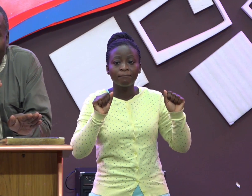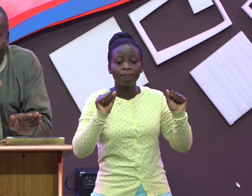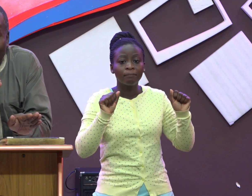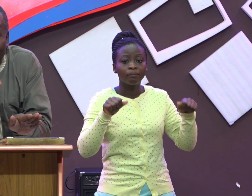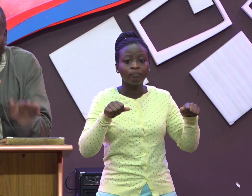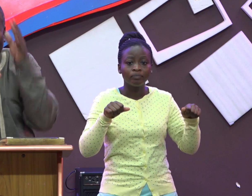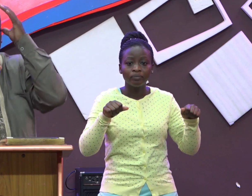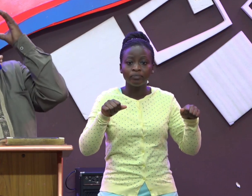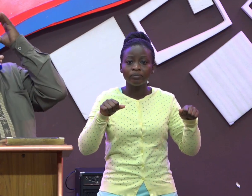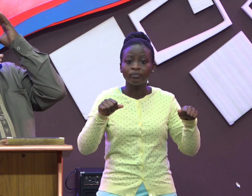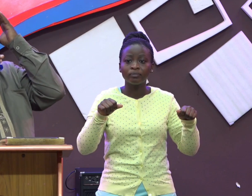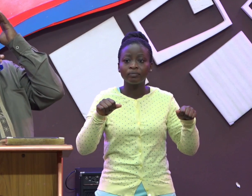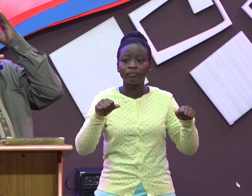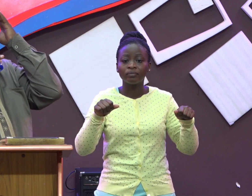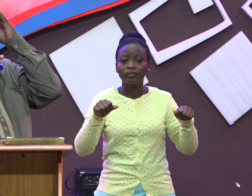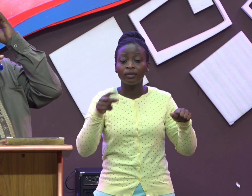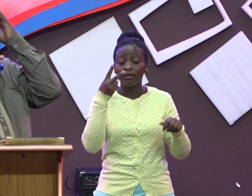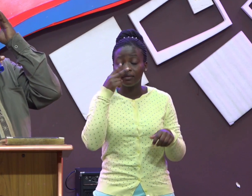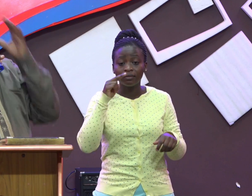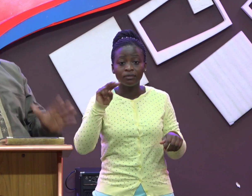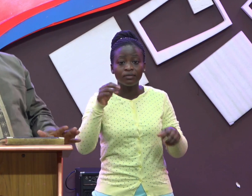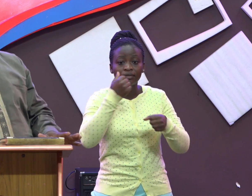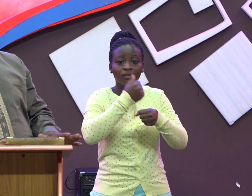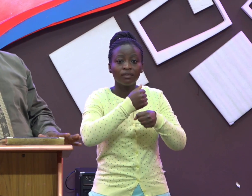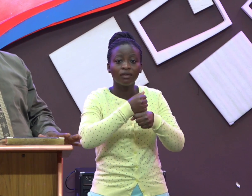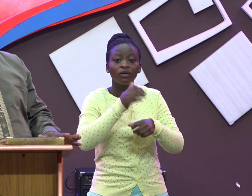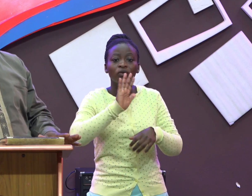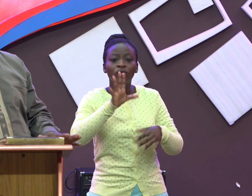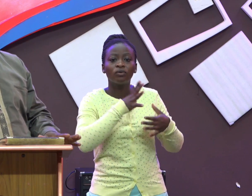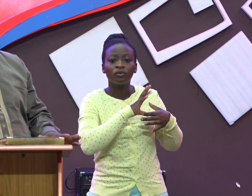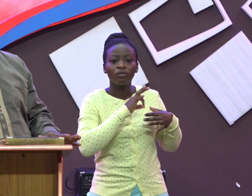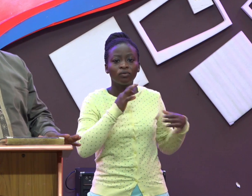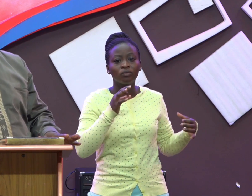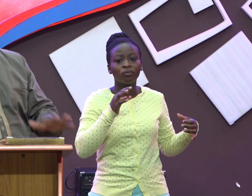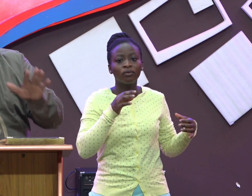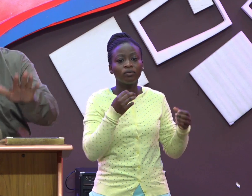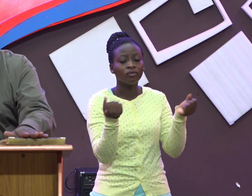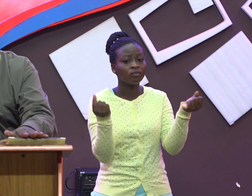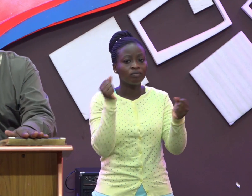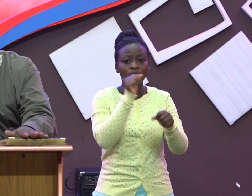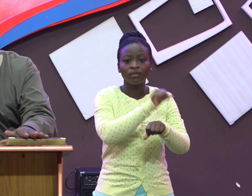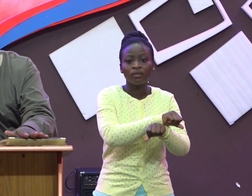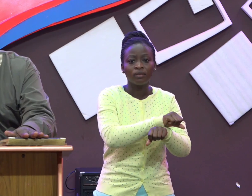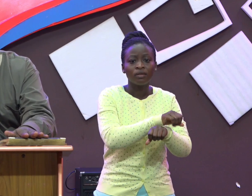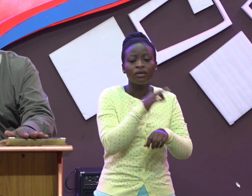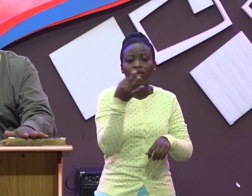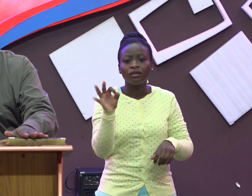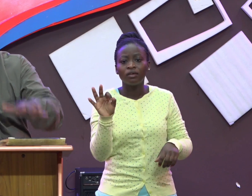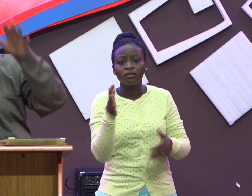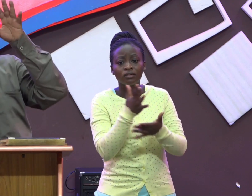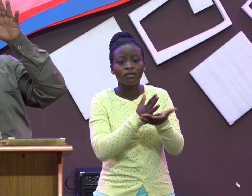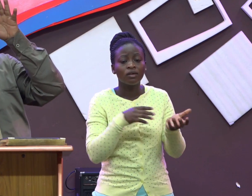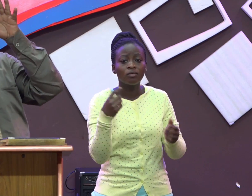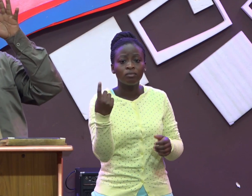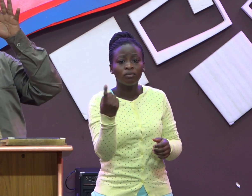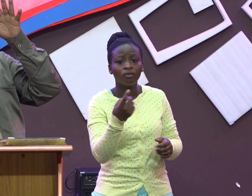When you see a lady. Emmeeme ekiwambirawo. The soul just grasps it. Era n'owangulirwawo. And then you overcome. Bw'obeera wakunyiiziza. When someone